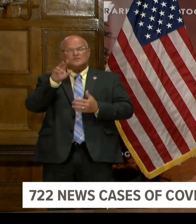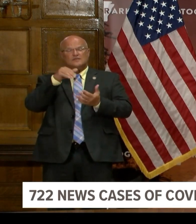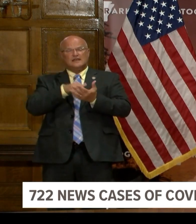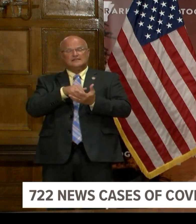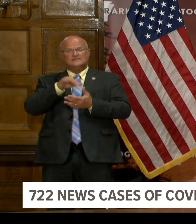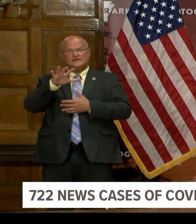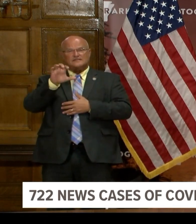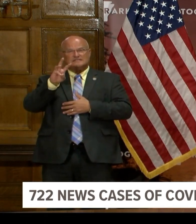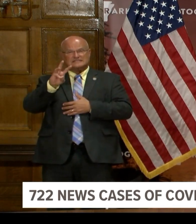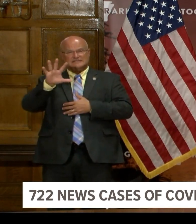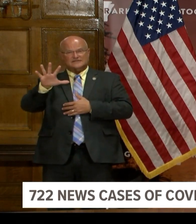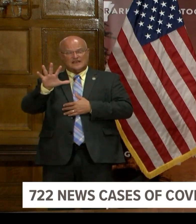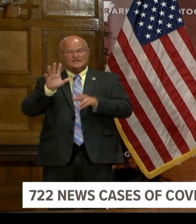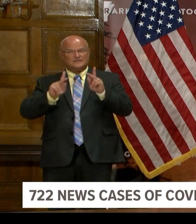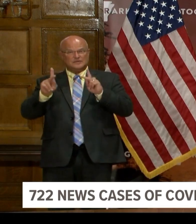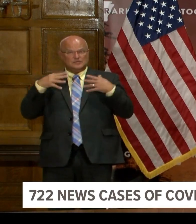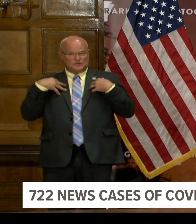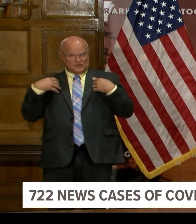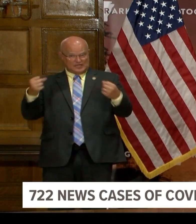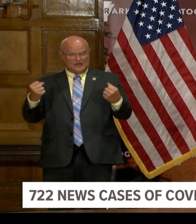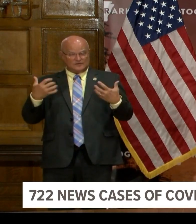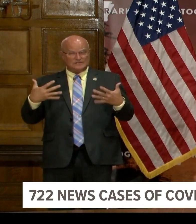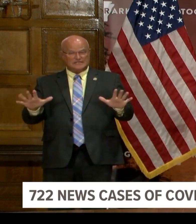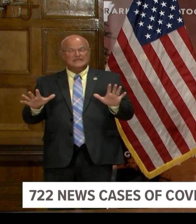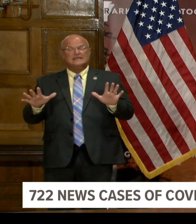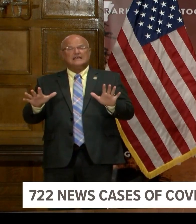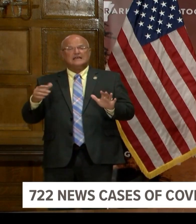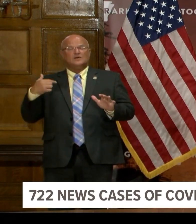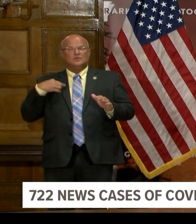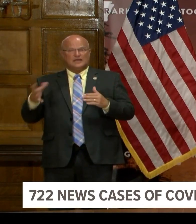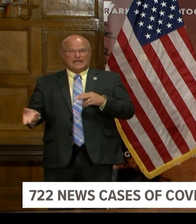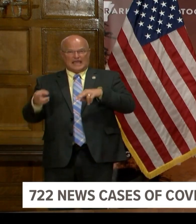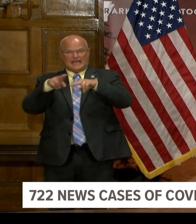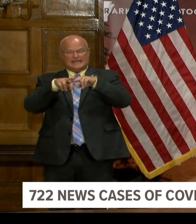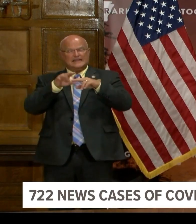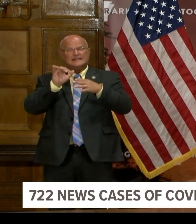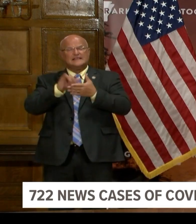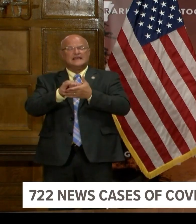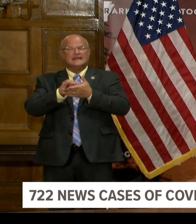52,665 individuals that have recovered in the state. We added to that roll